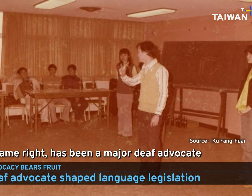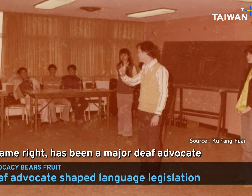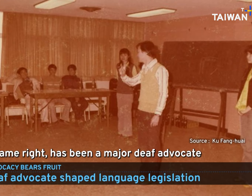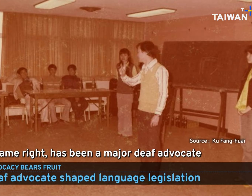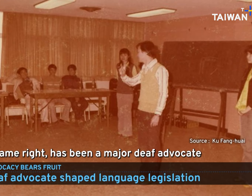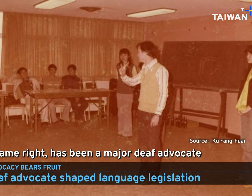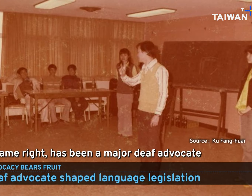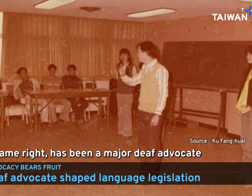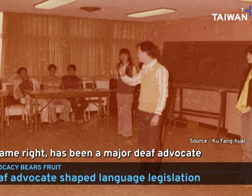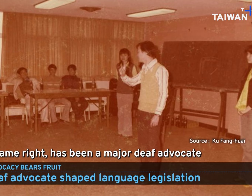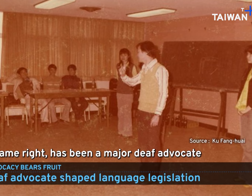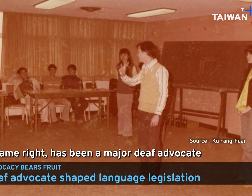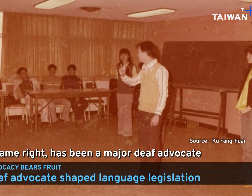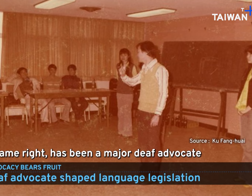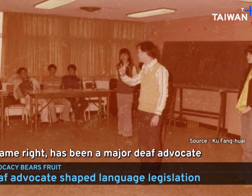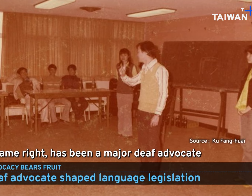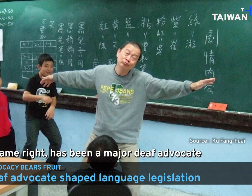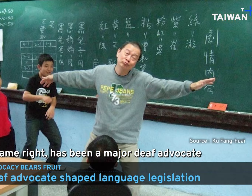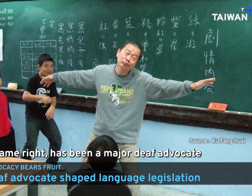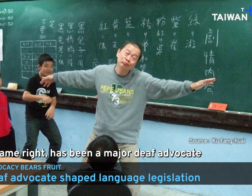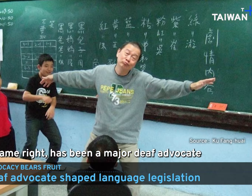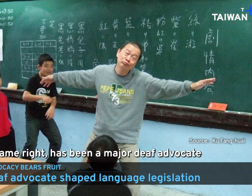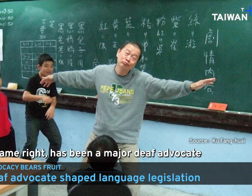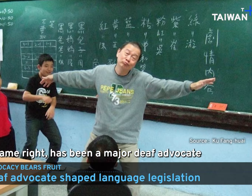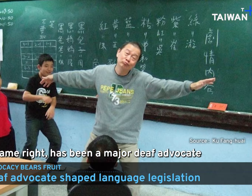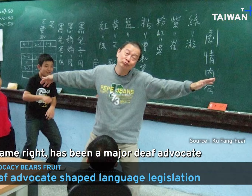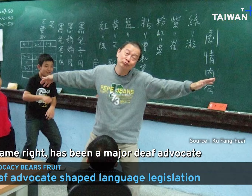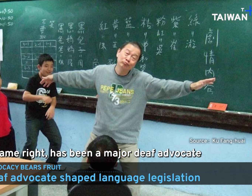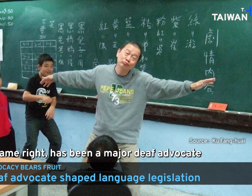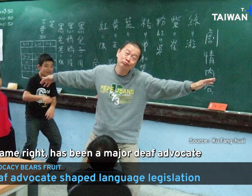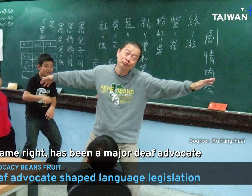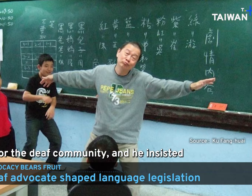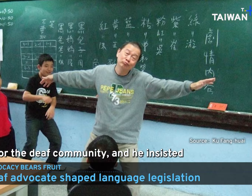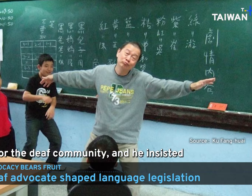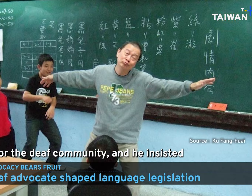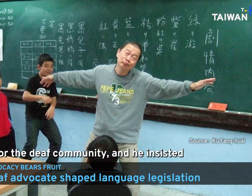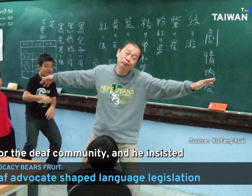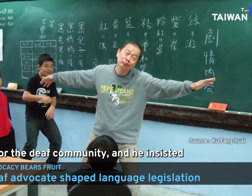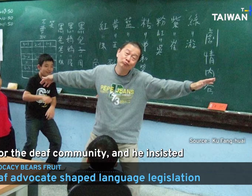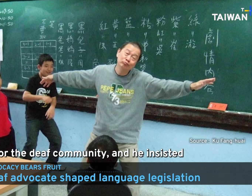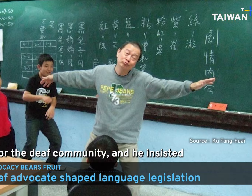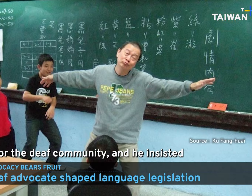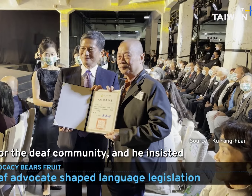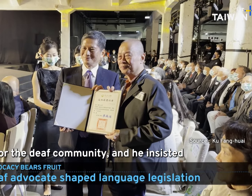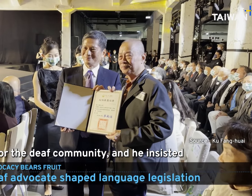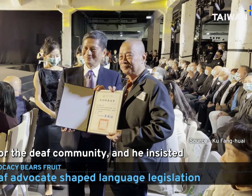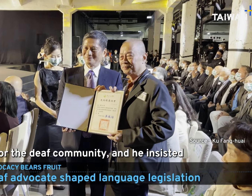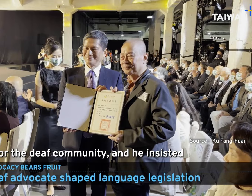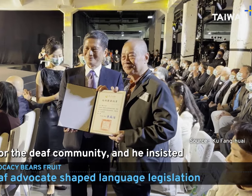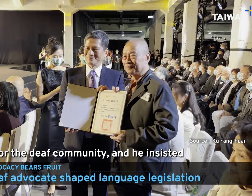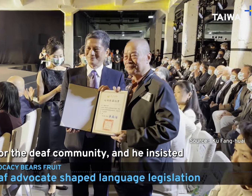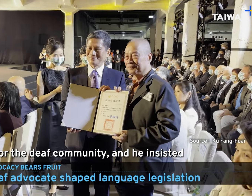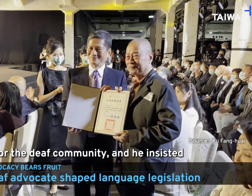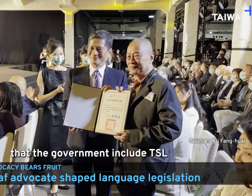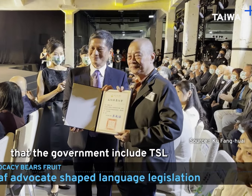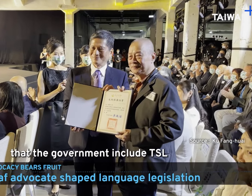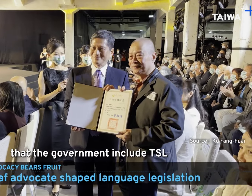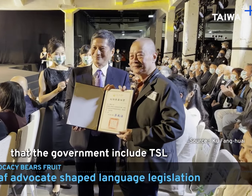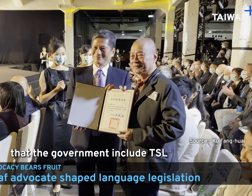right, has been a major deaf advocate for the deaf community, and he insisted that the